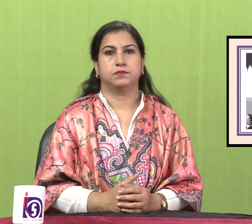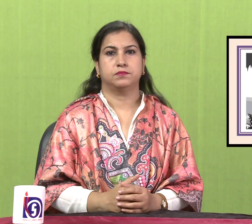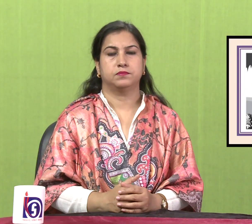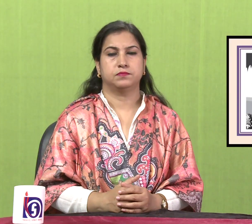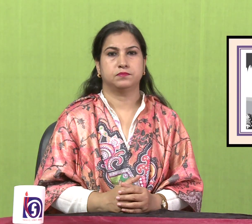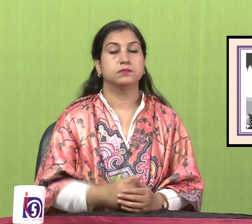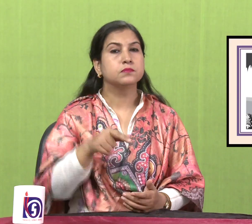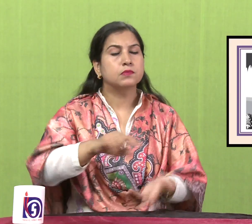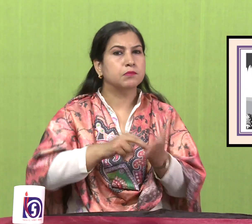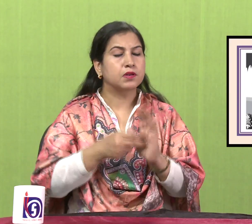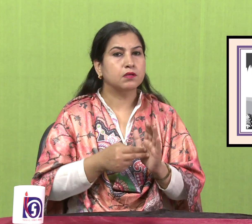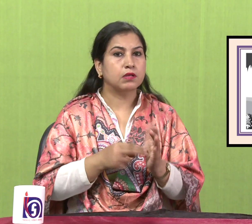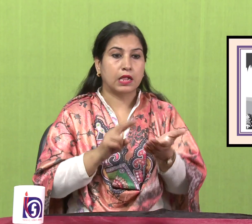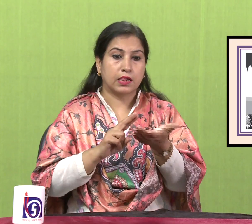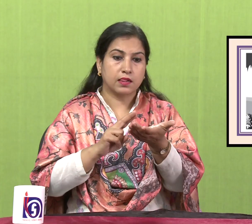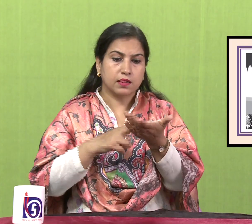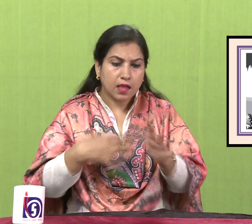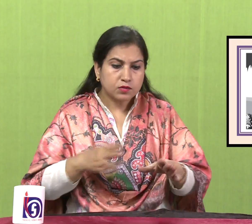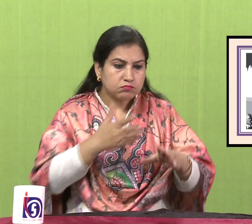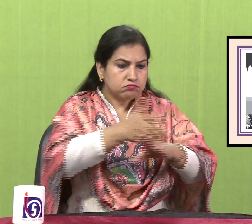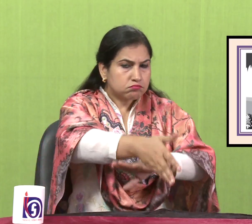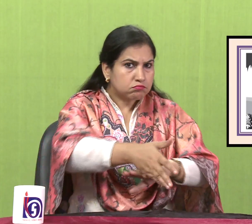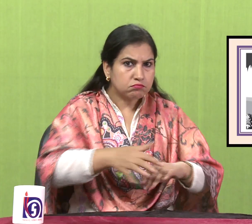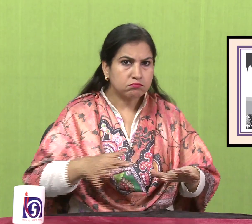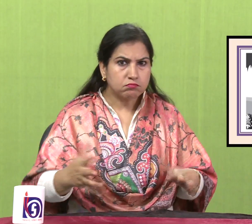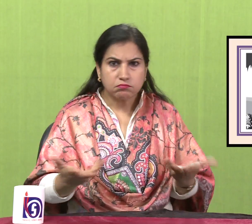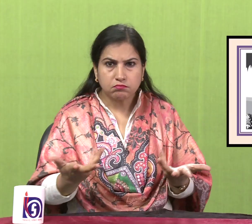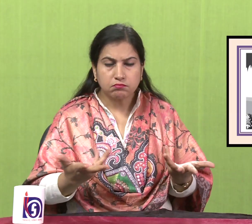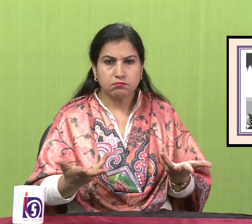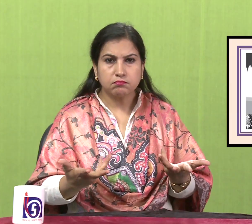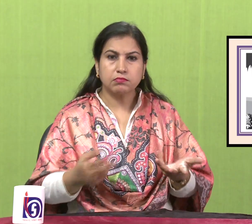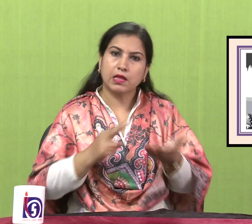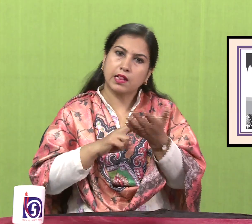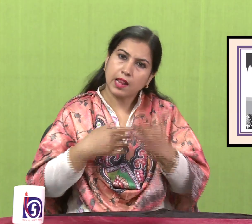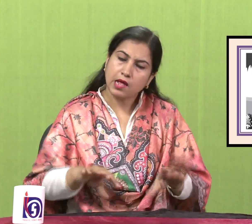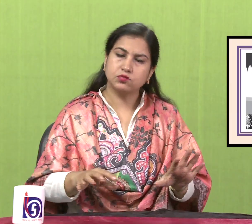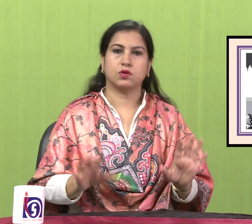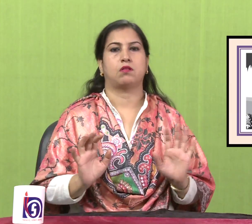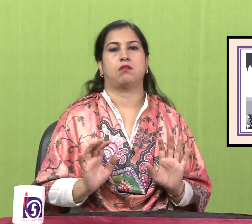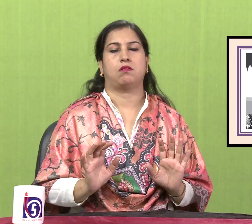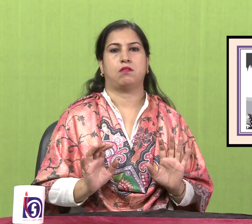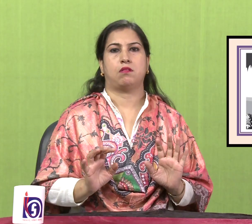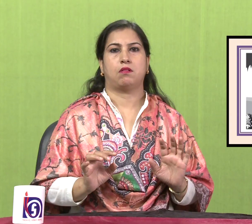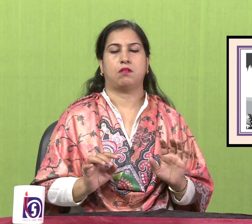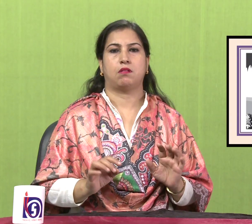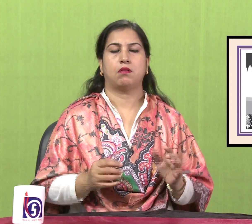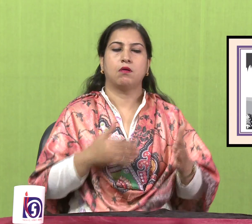It means a natural disaster takes place due to natural hazards, example,